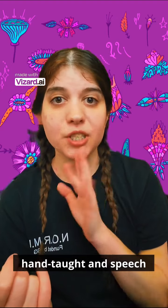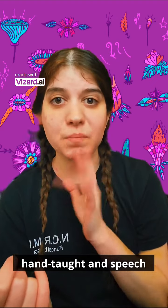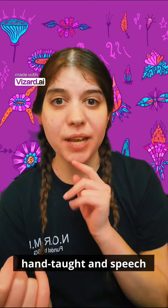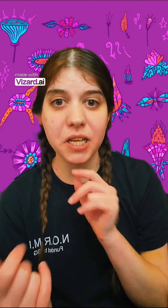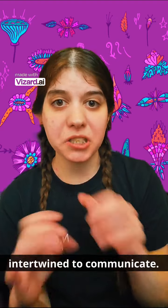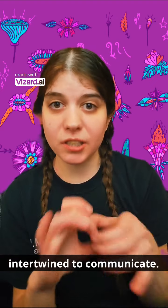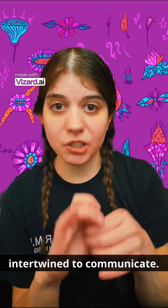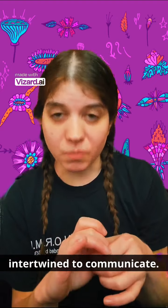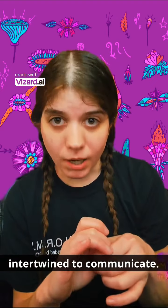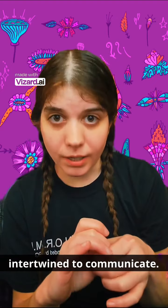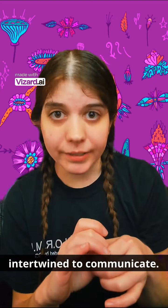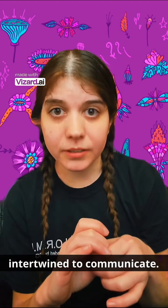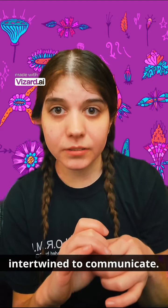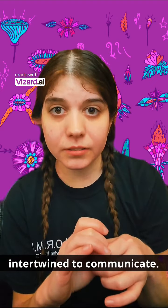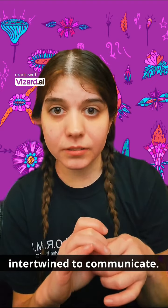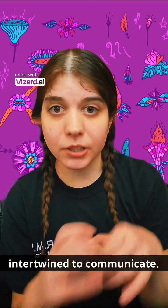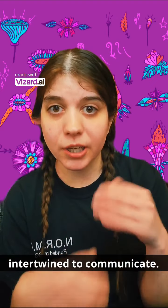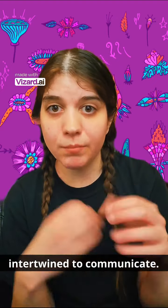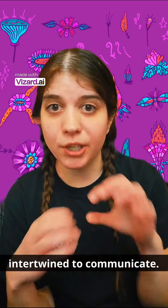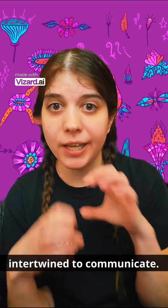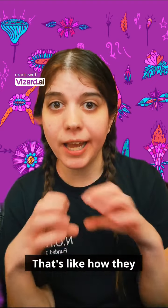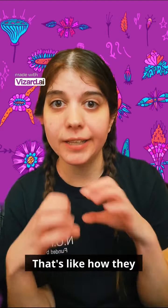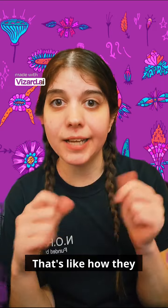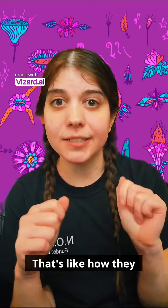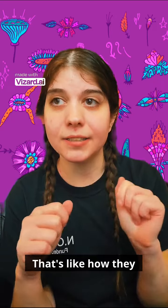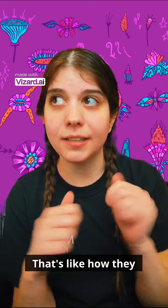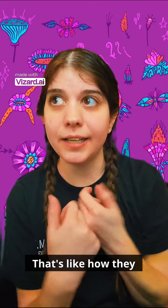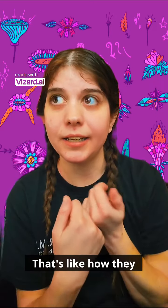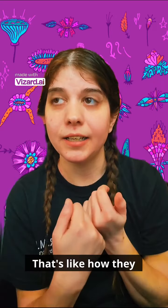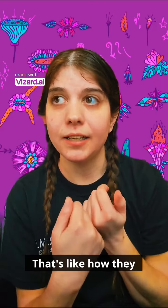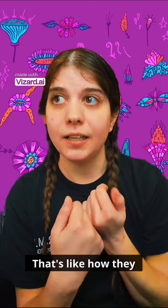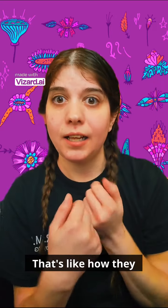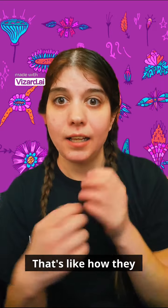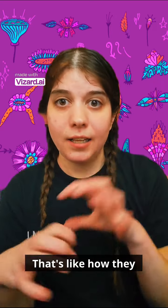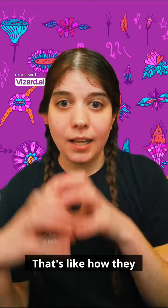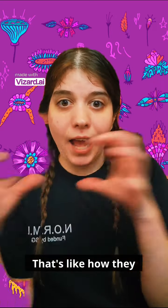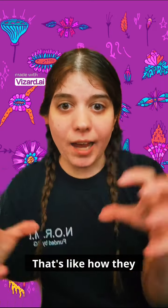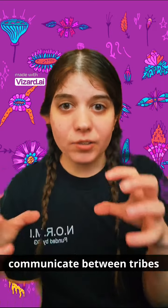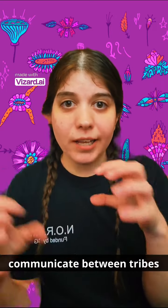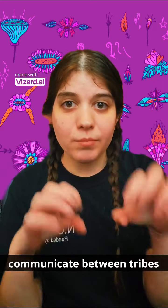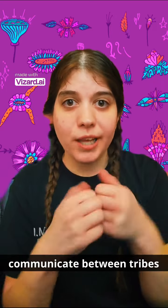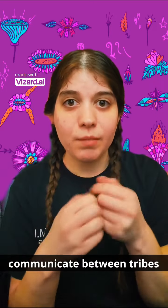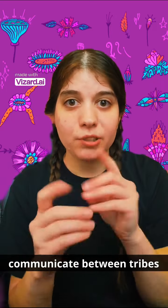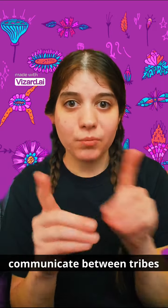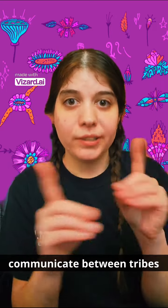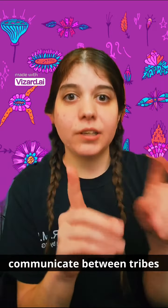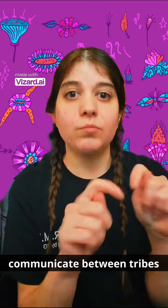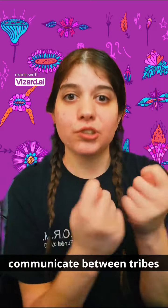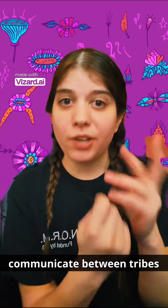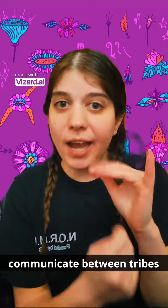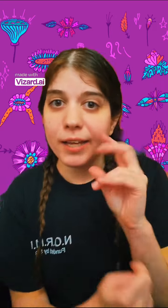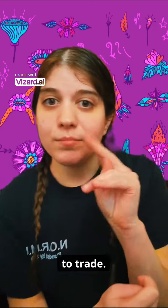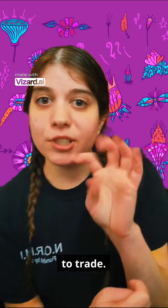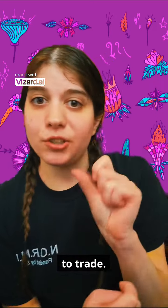speech intertwined to communicate. That's like how they communicate between tribes to